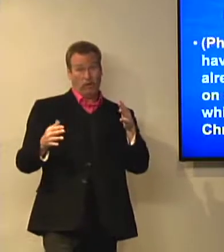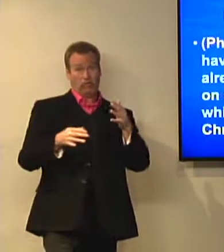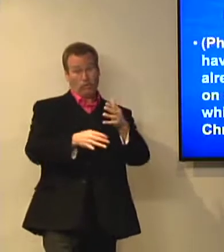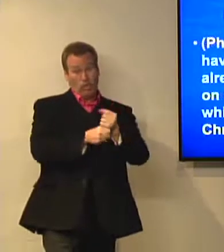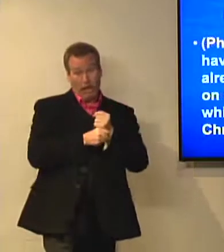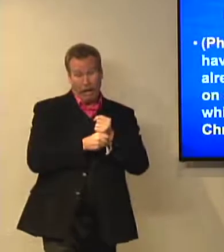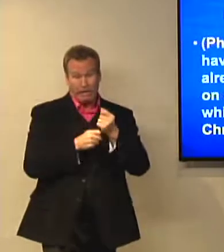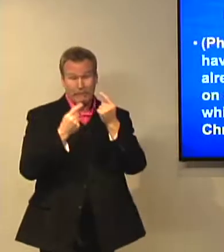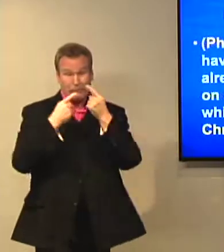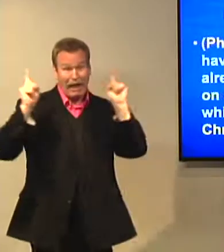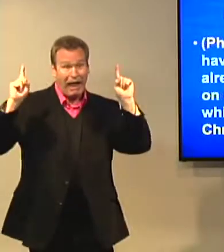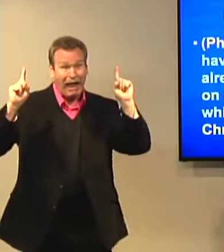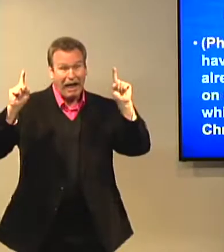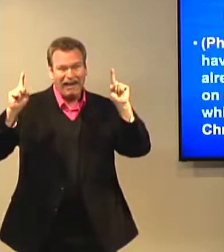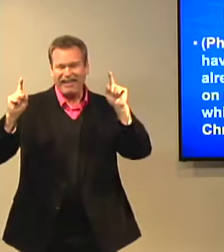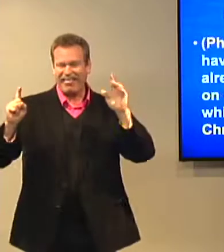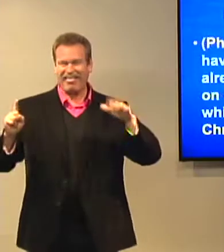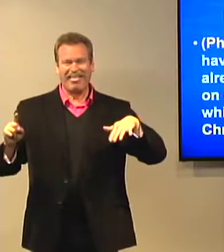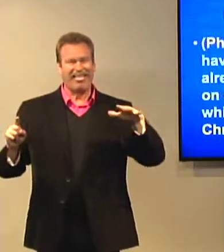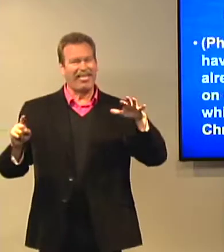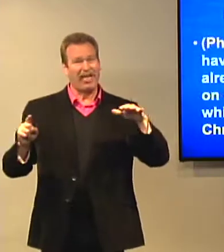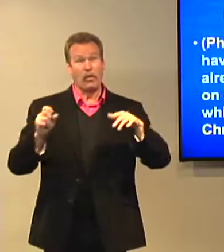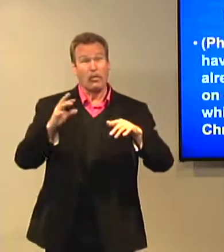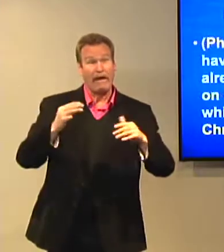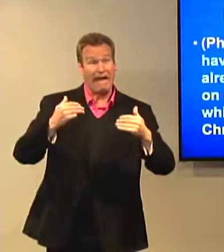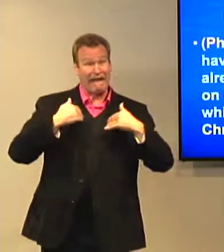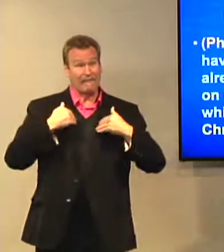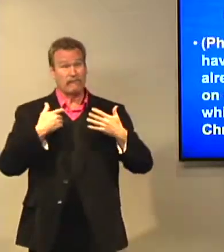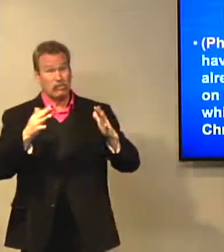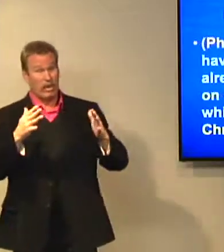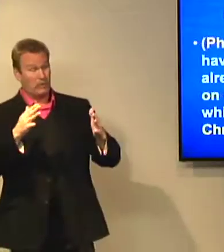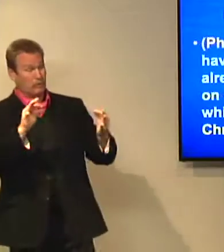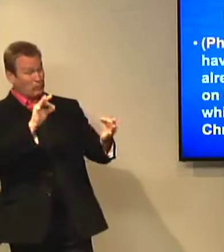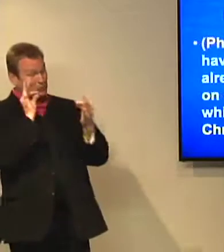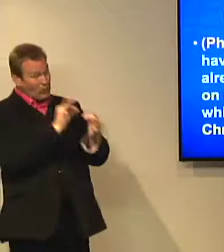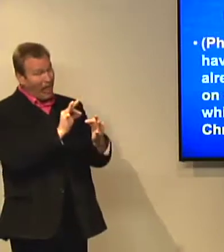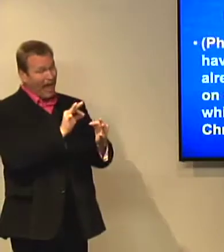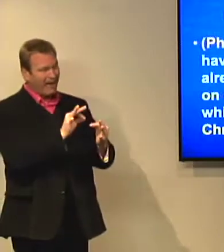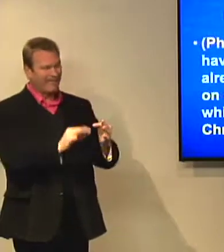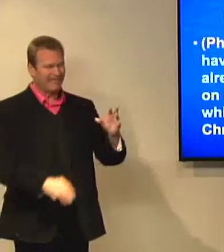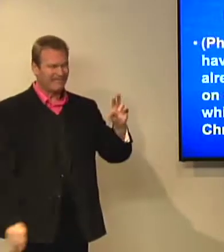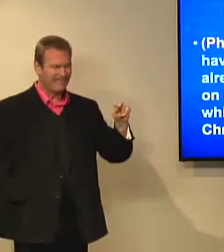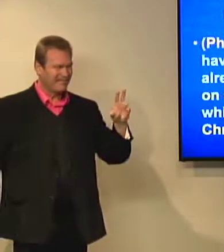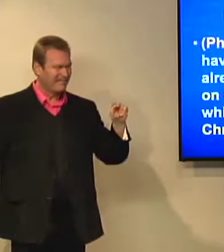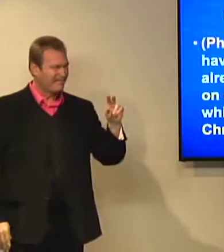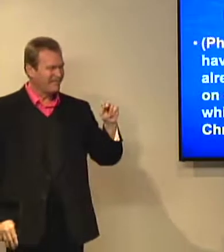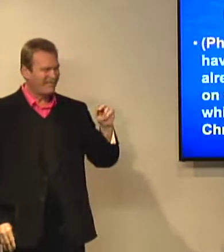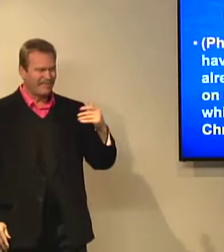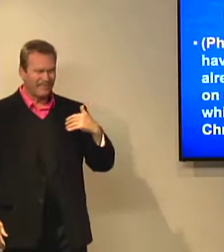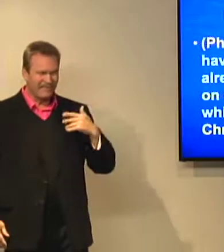He said, "Not that I have already obtained or have already reached perfection, Mm-mm.